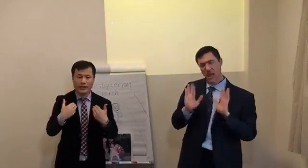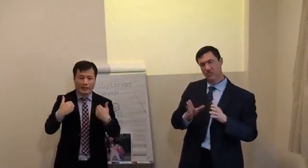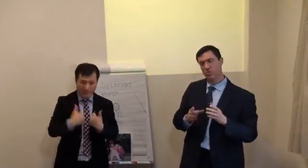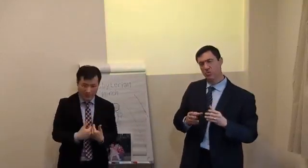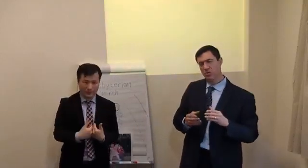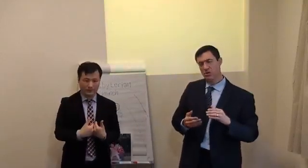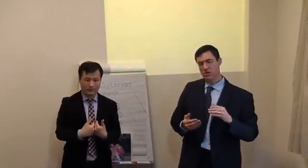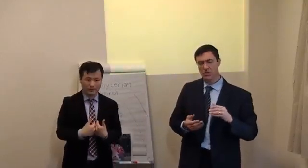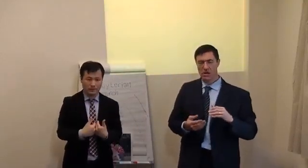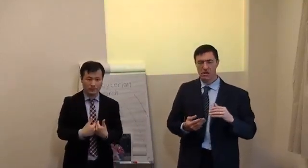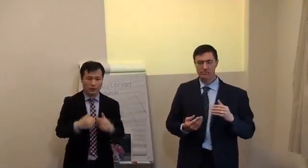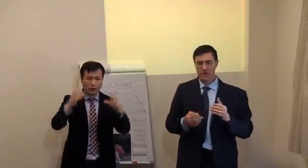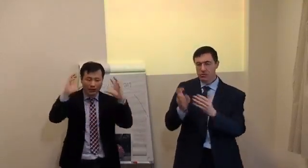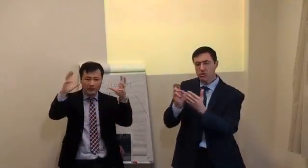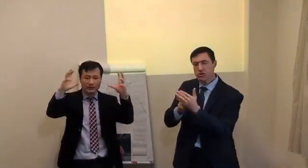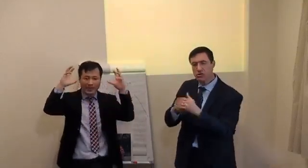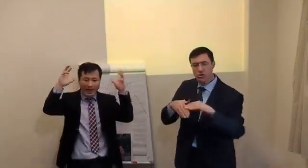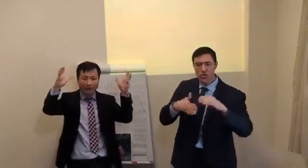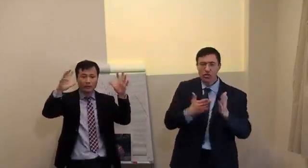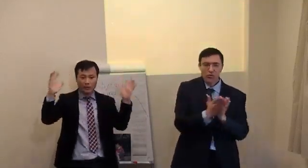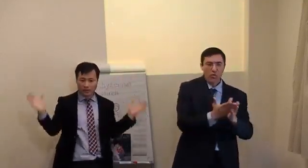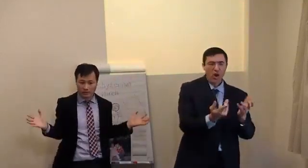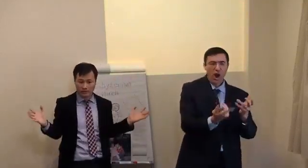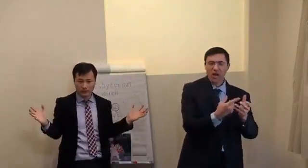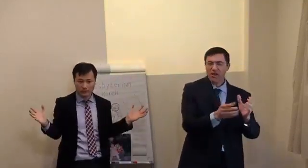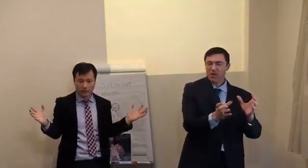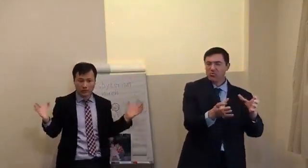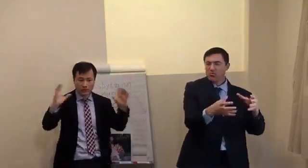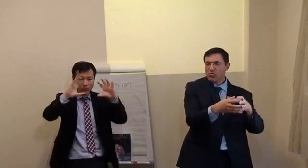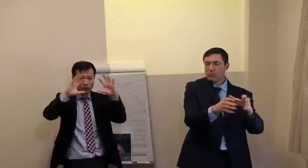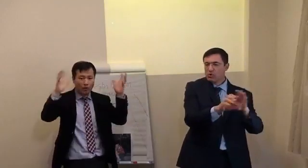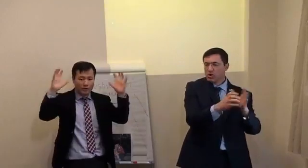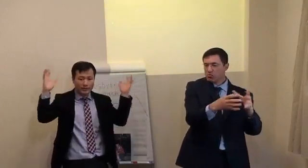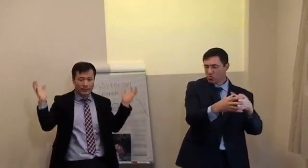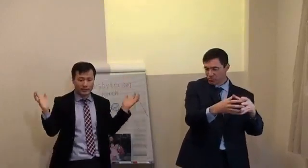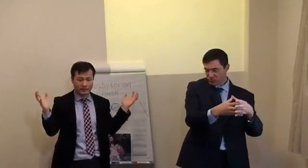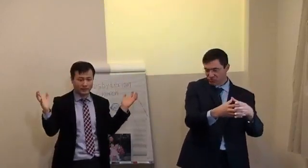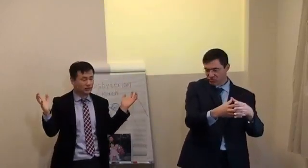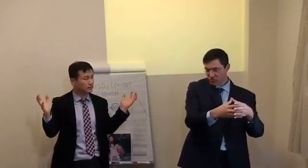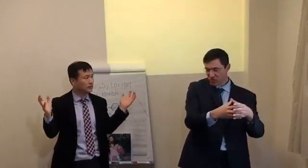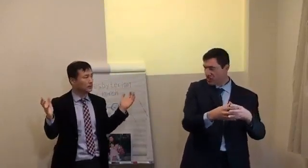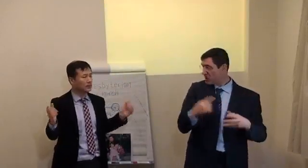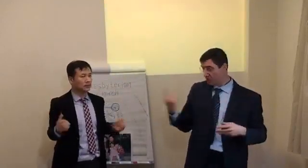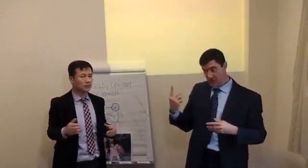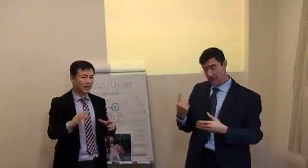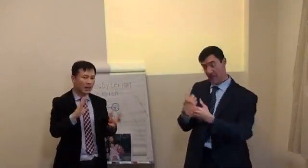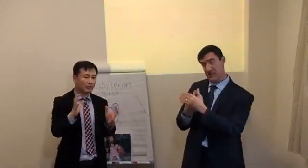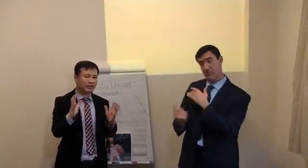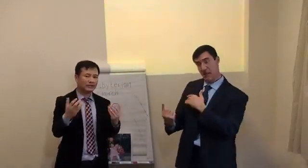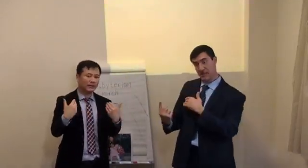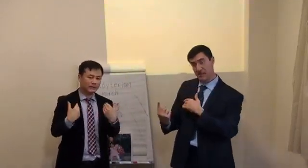are independent because Christ is the head of the church, not the organizations. So that kind of thing I